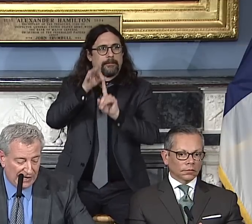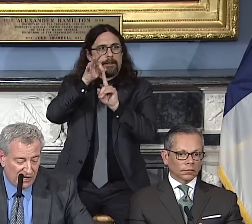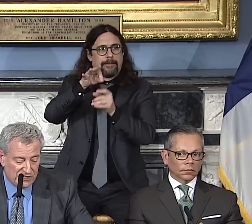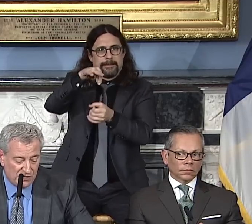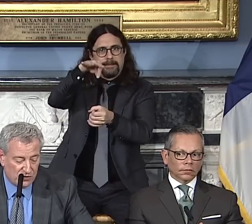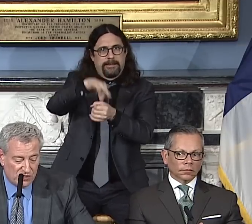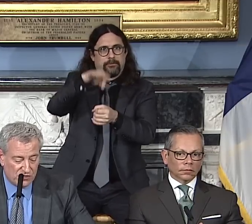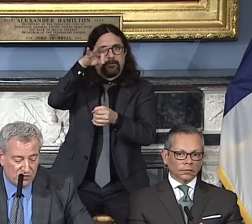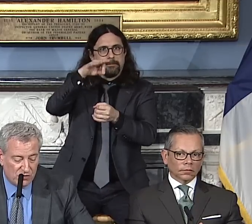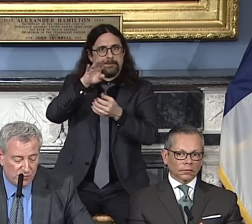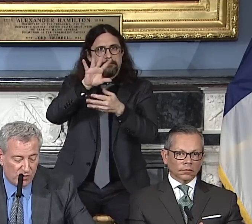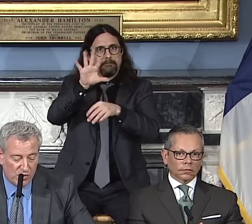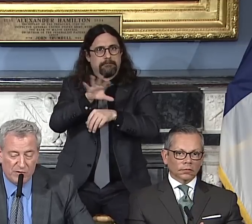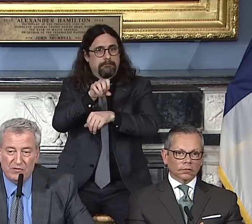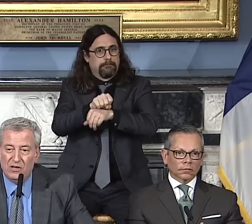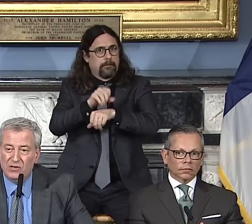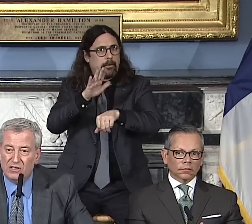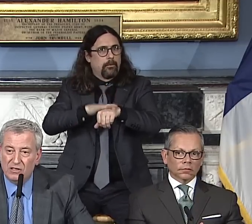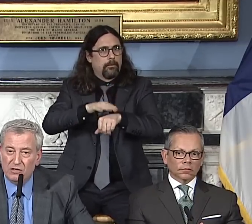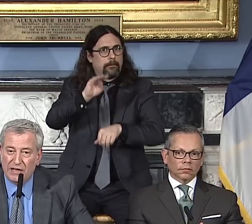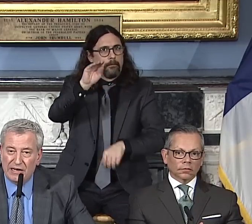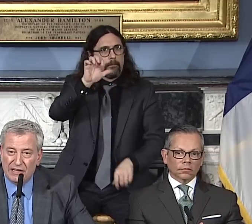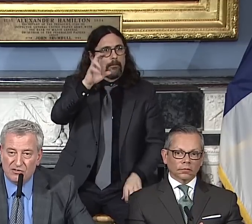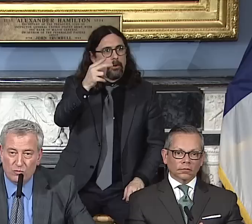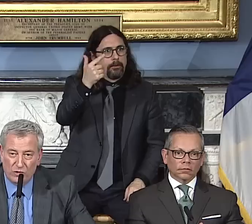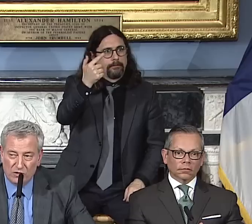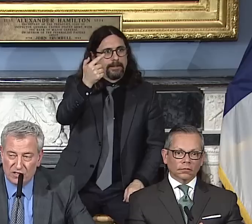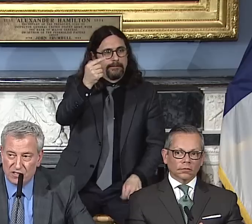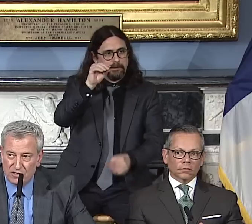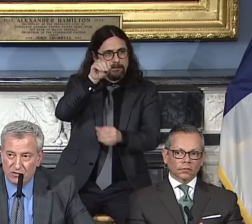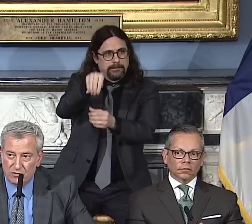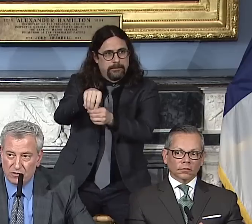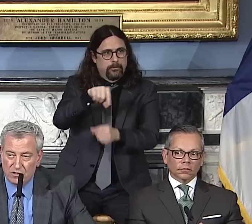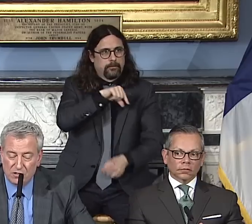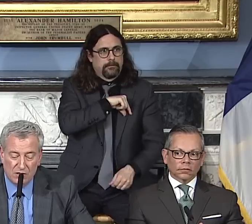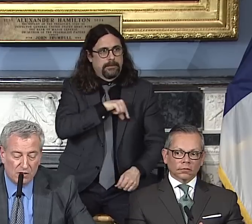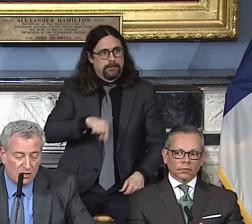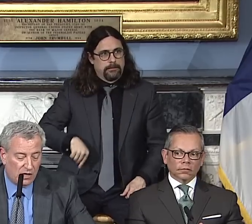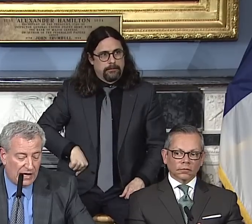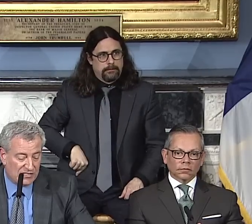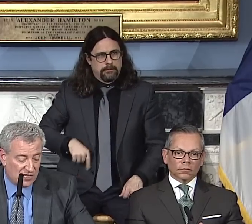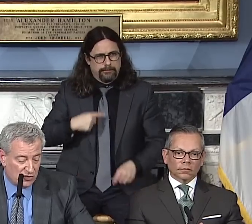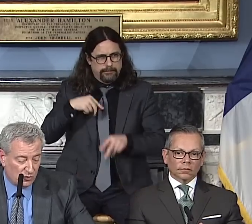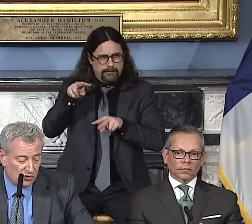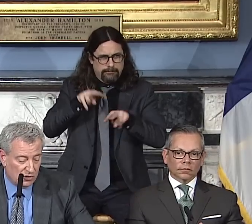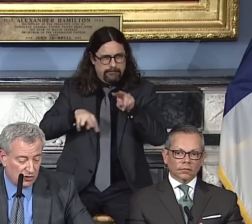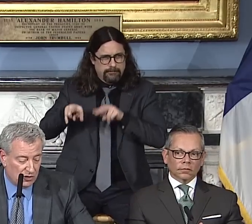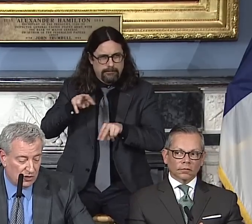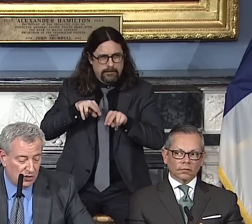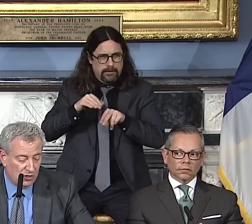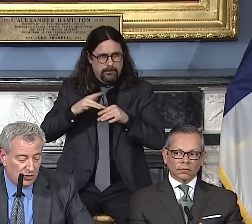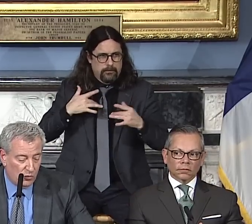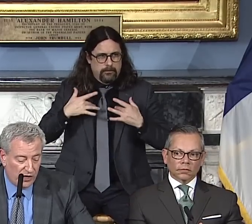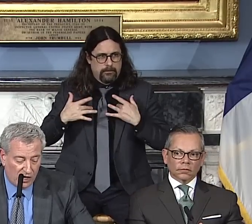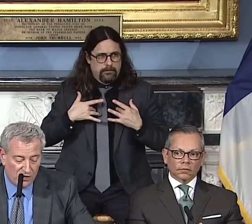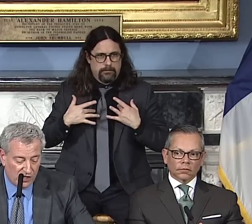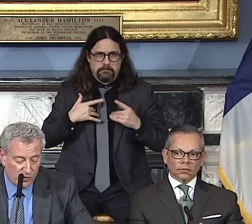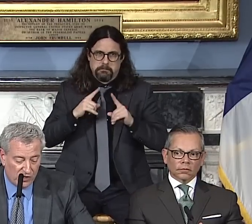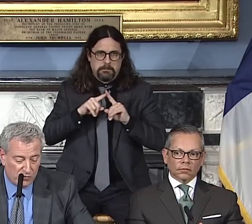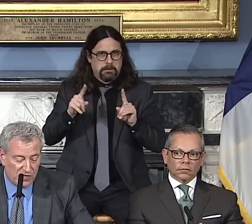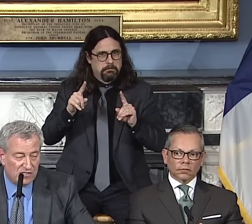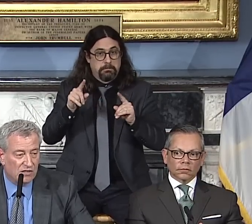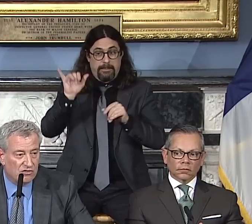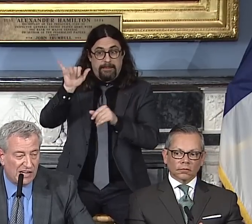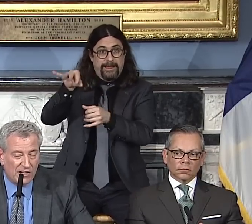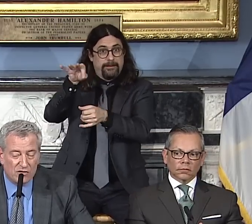are analyzing those concerns, but I want to be very, very clear that election will continue as scheduled. We are dealing